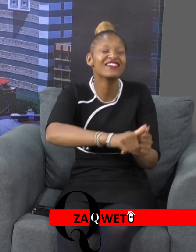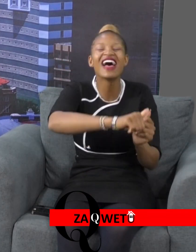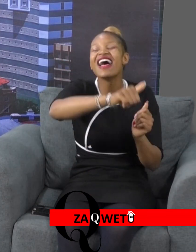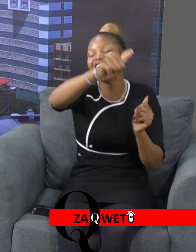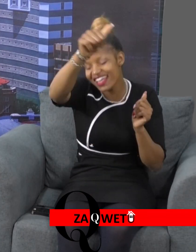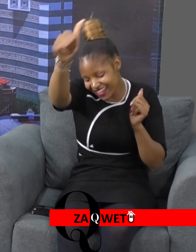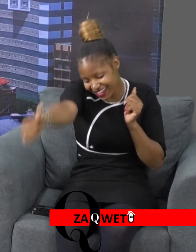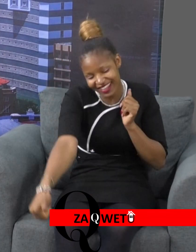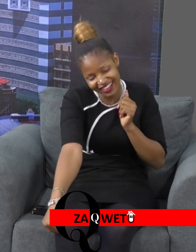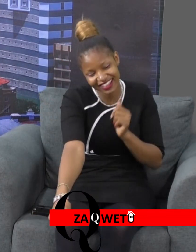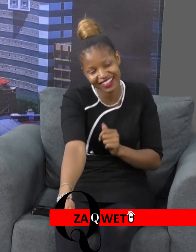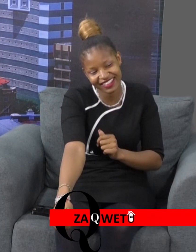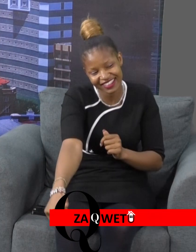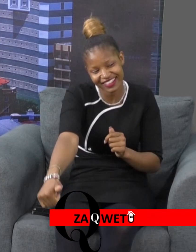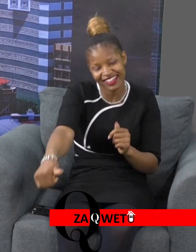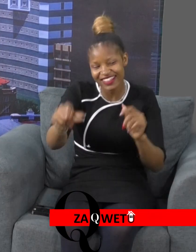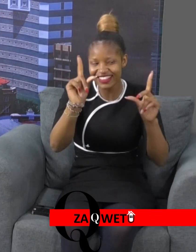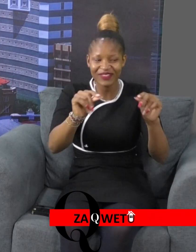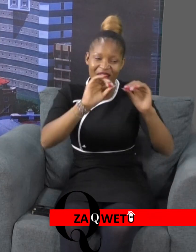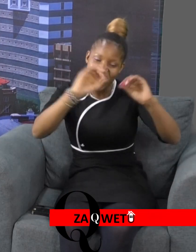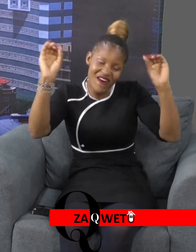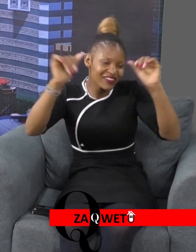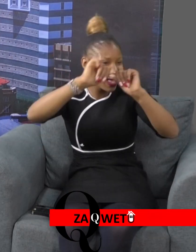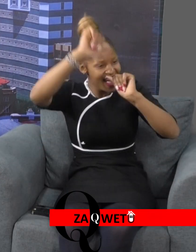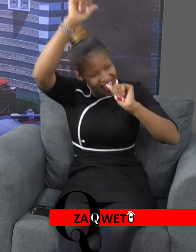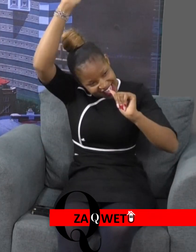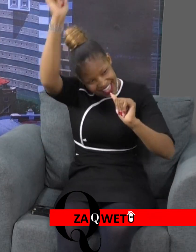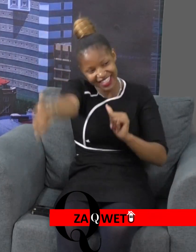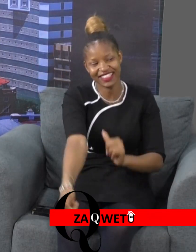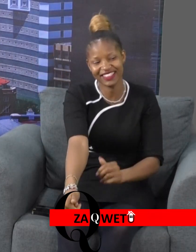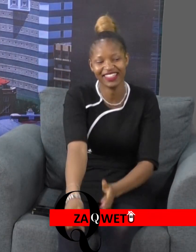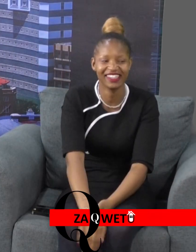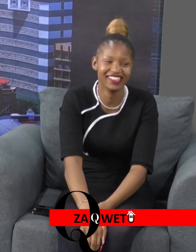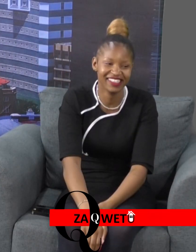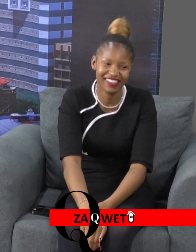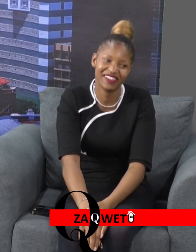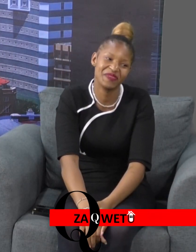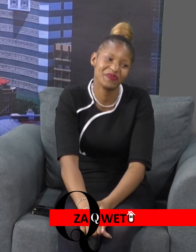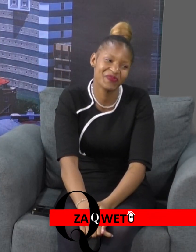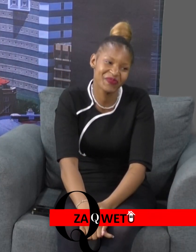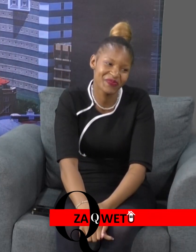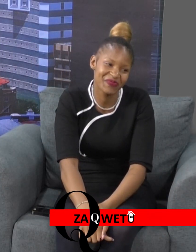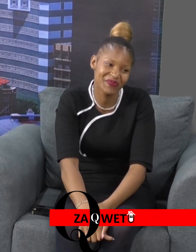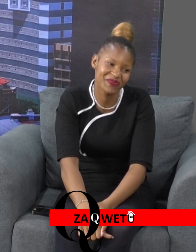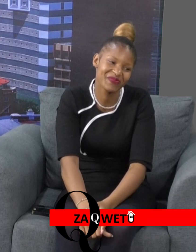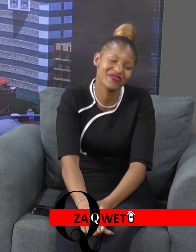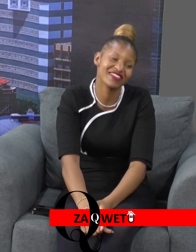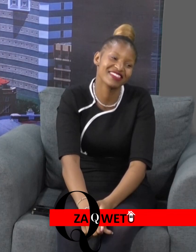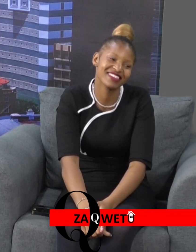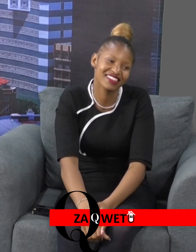they say it's a far town, and Nakuru is a far town. Yes, and also from my place to Nyandarua town, it's still